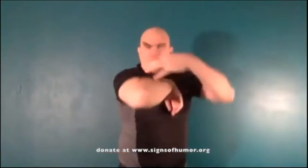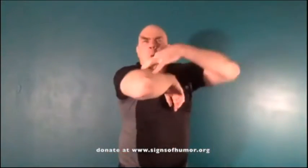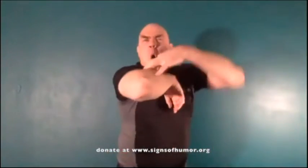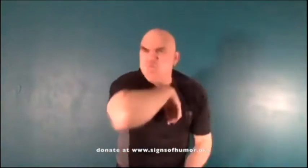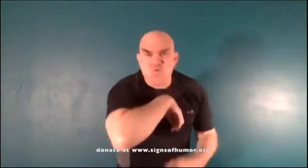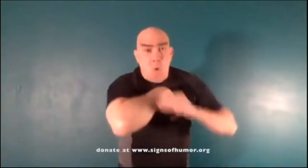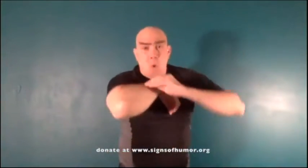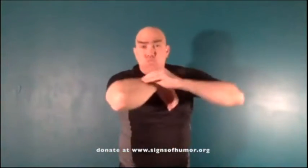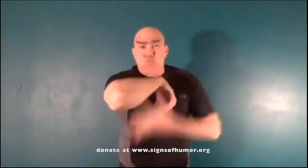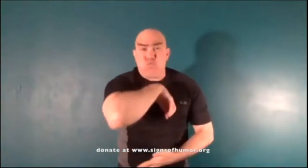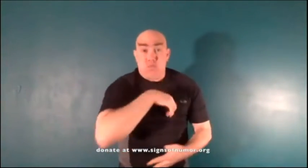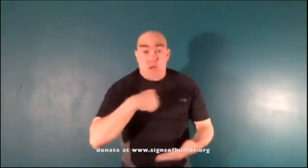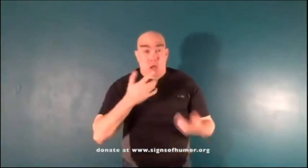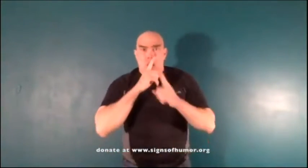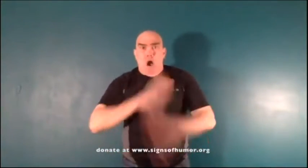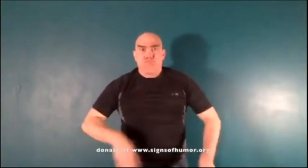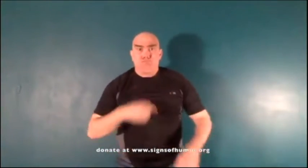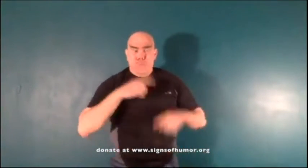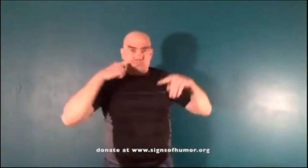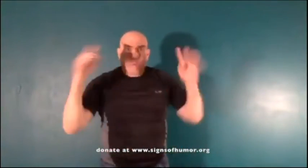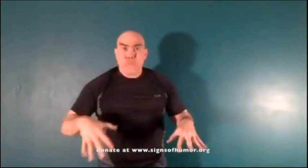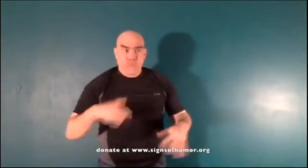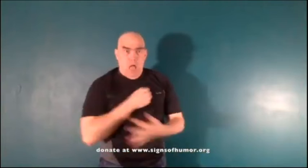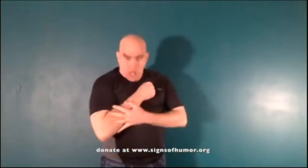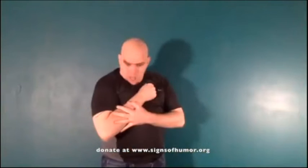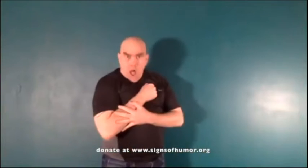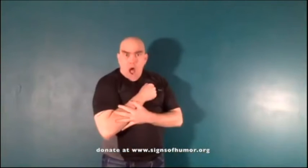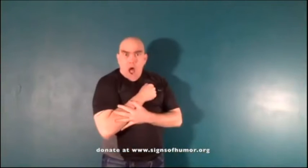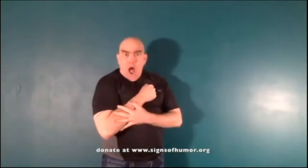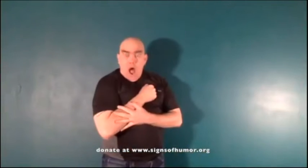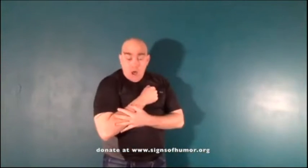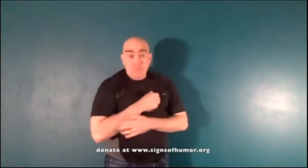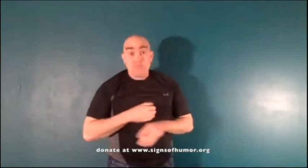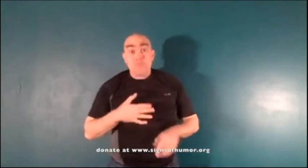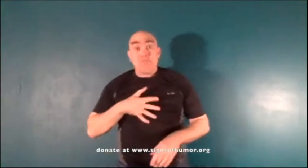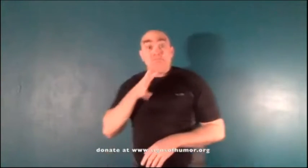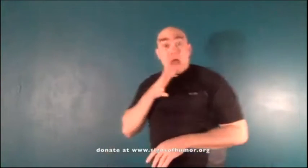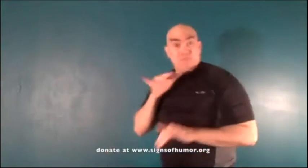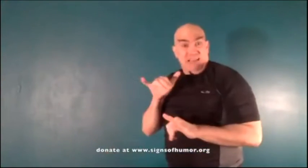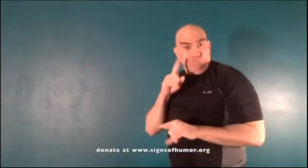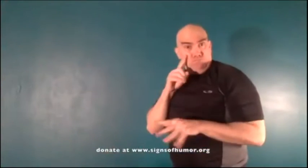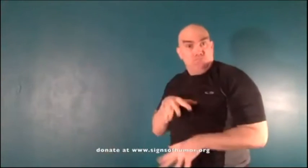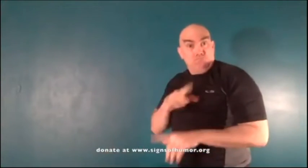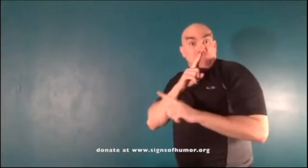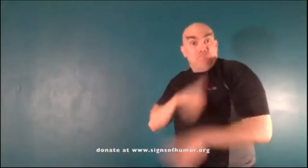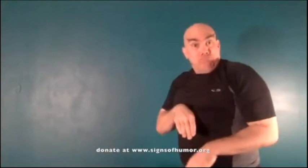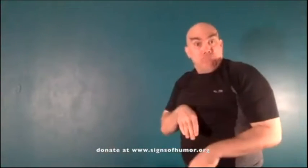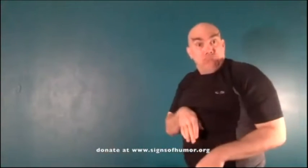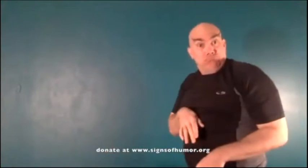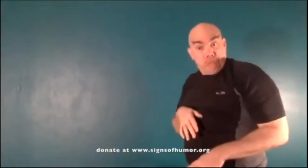cat scratches me straight across the arm. Blood splurting. Argument over. Because my mother